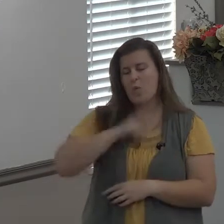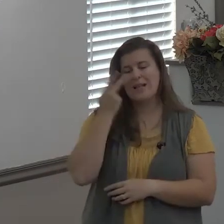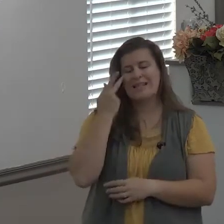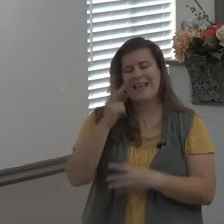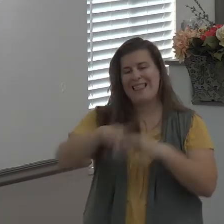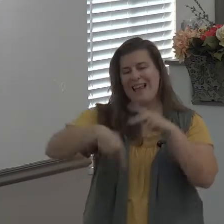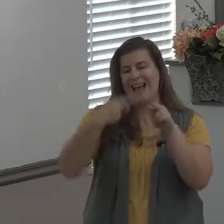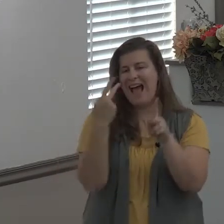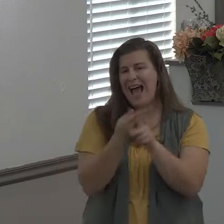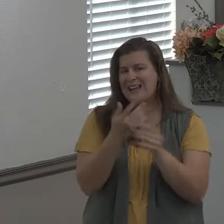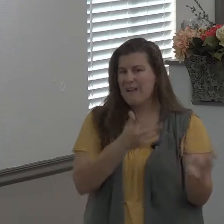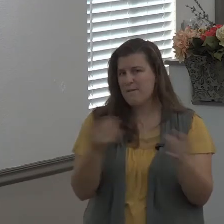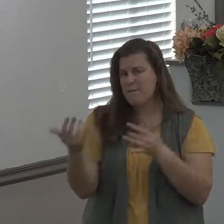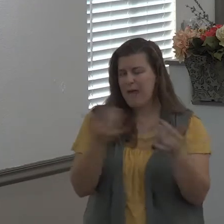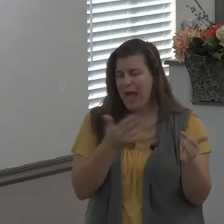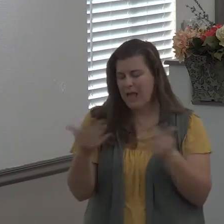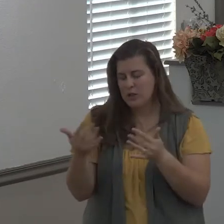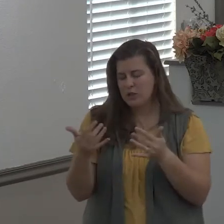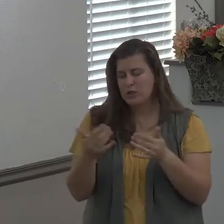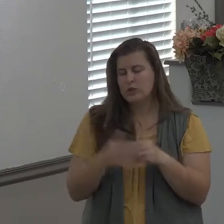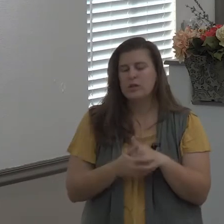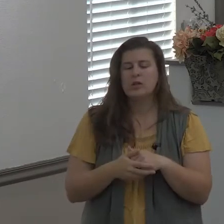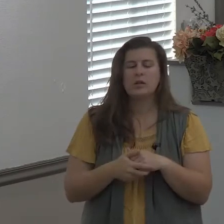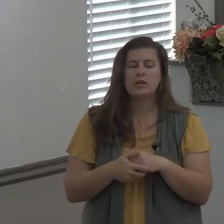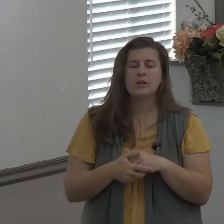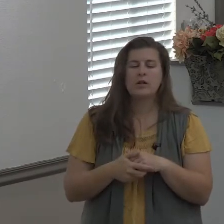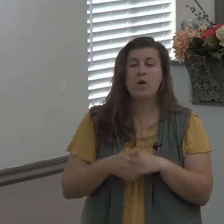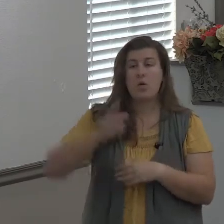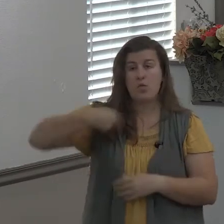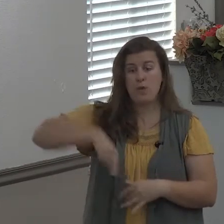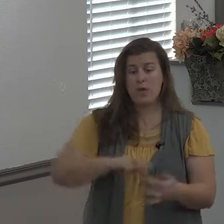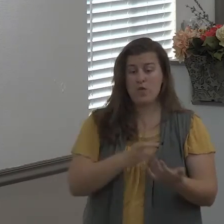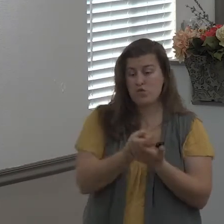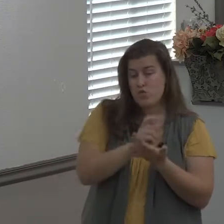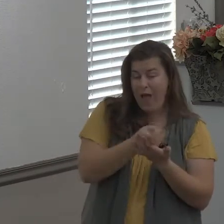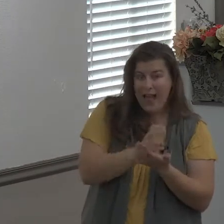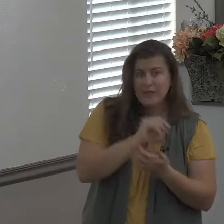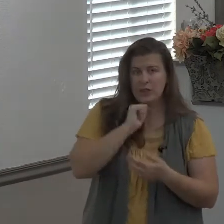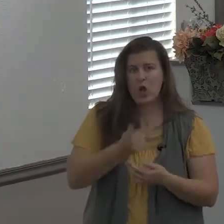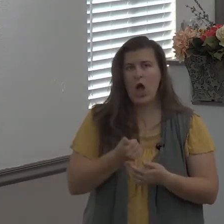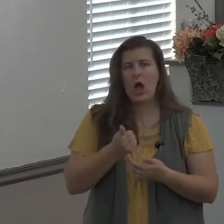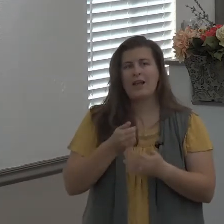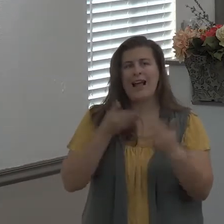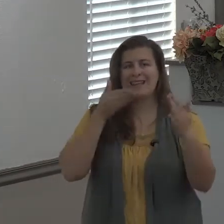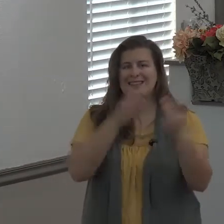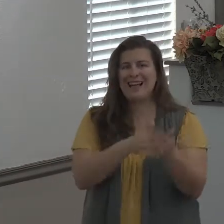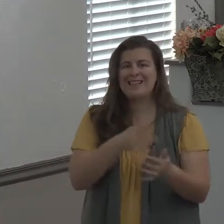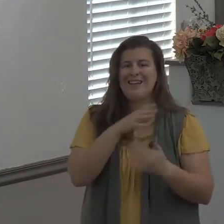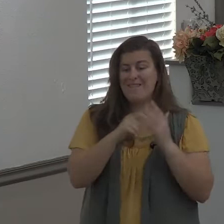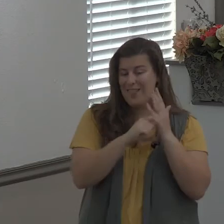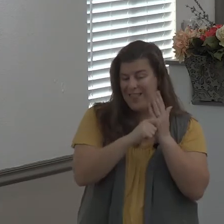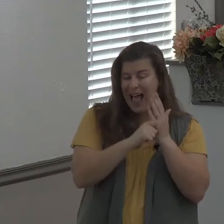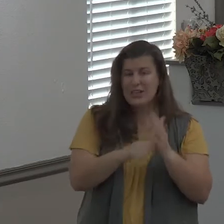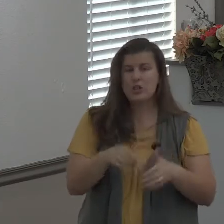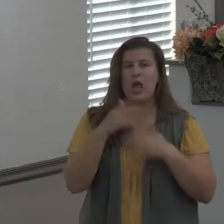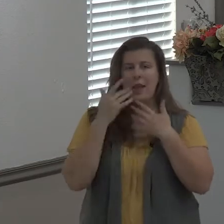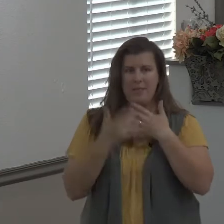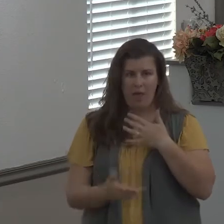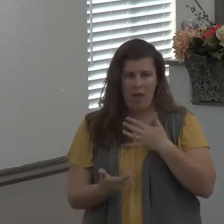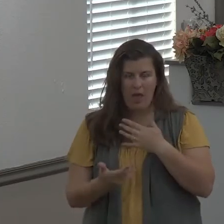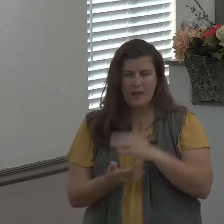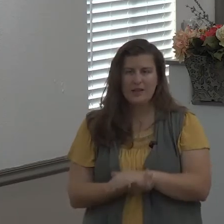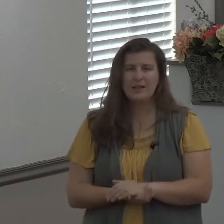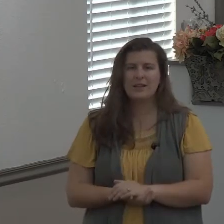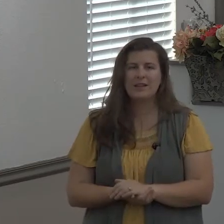phrase, the first few words, we see, number one, the type of battle that we're in. The Bible says, verse 10, for we